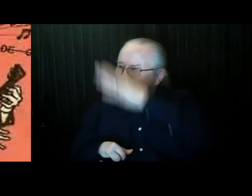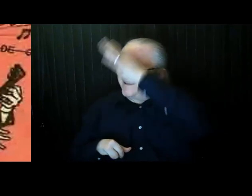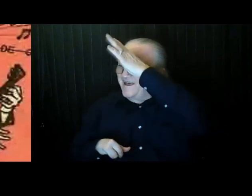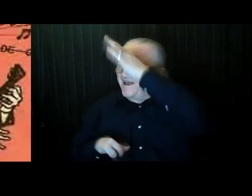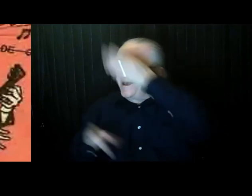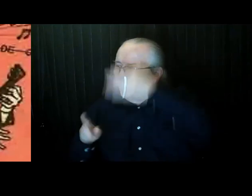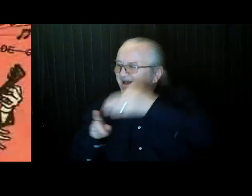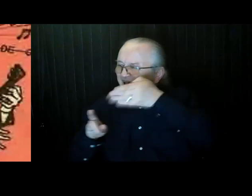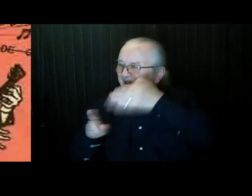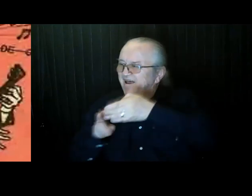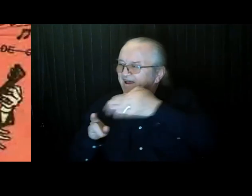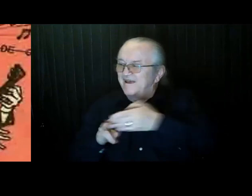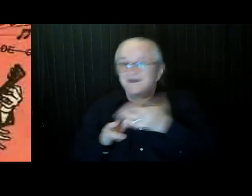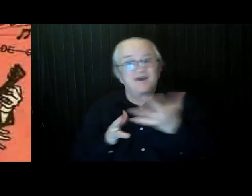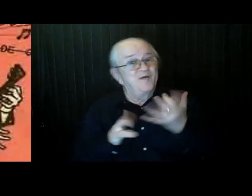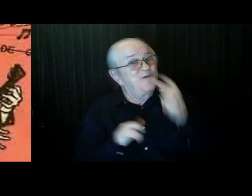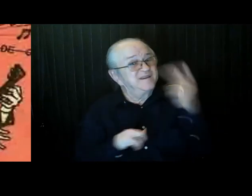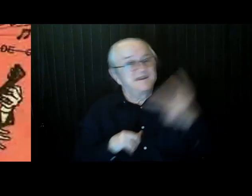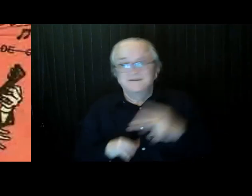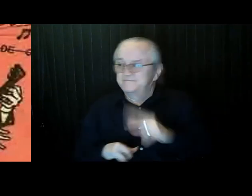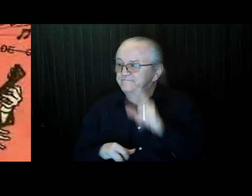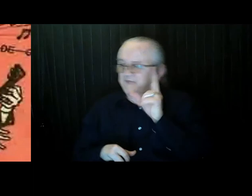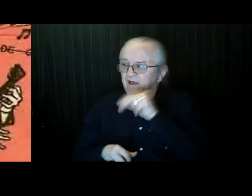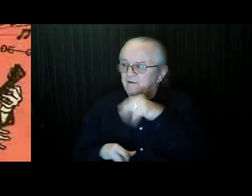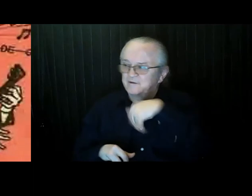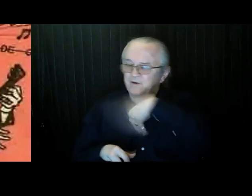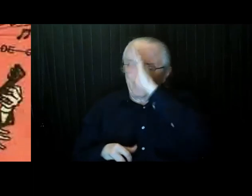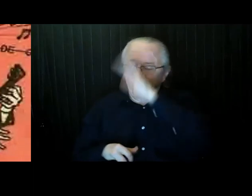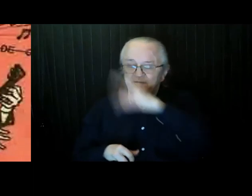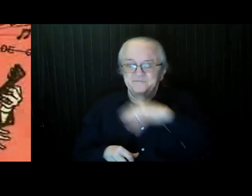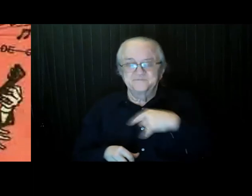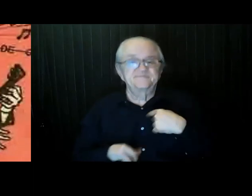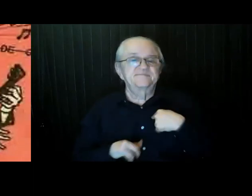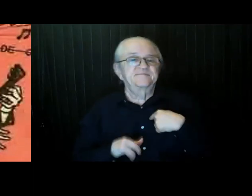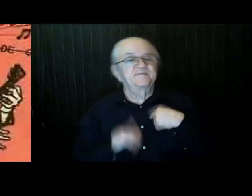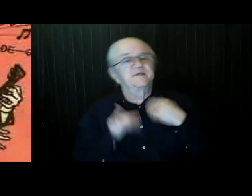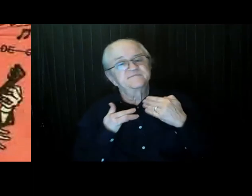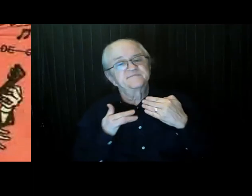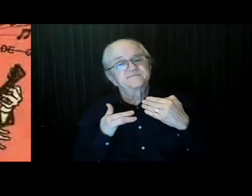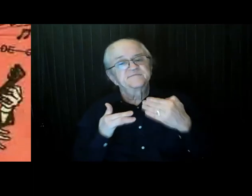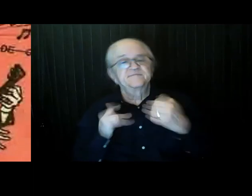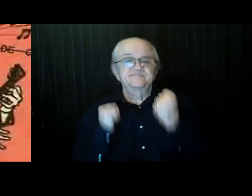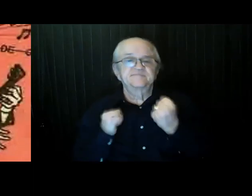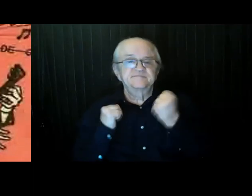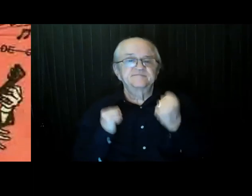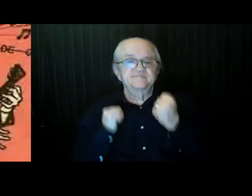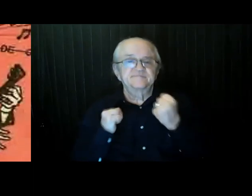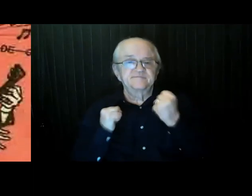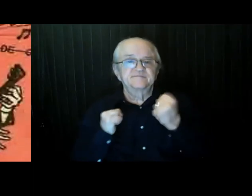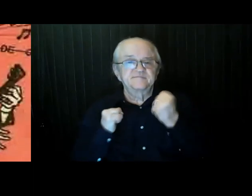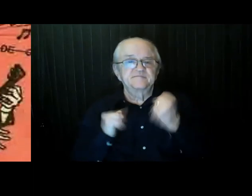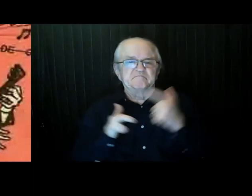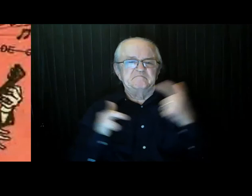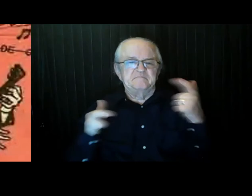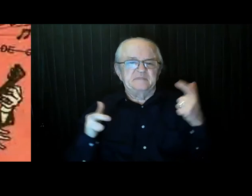said, yeah, you want to see it? He said, no, go on. So I went on and I drove on and I hit the main boulevard. He said, if